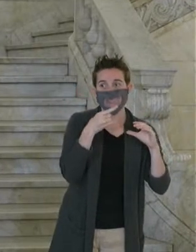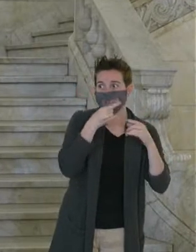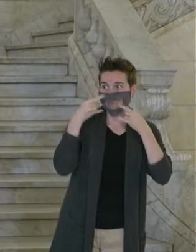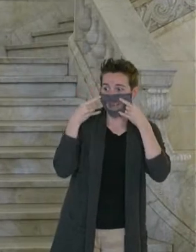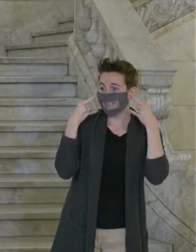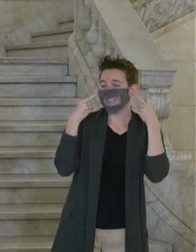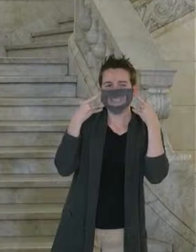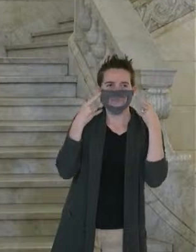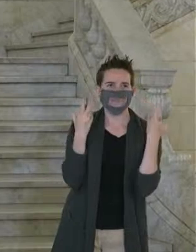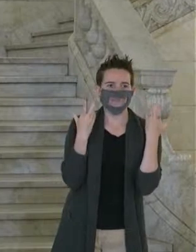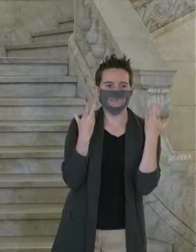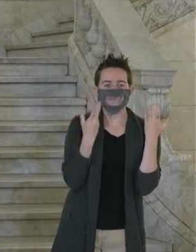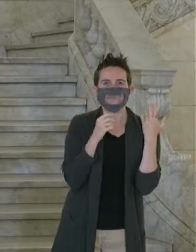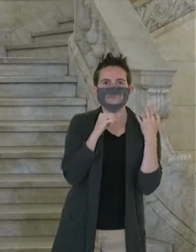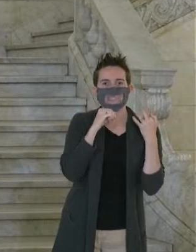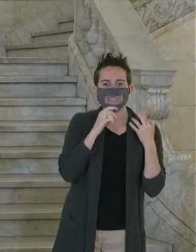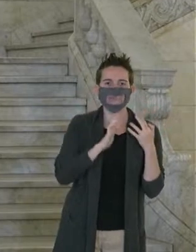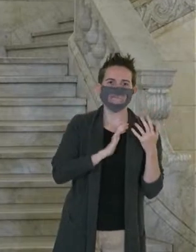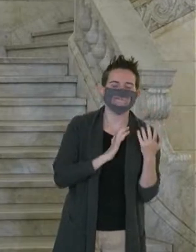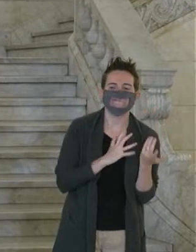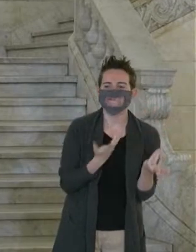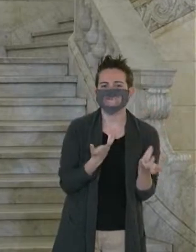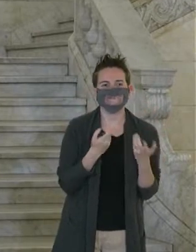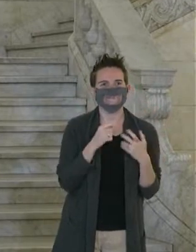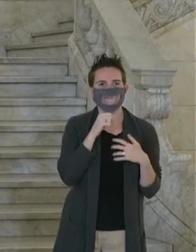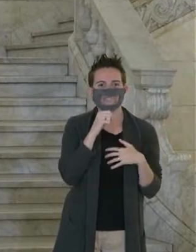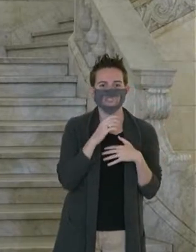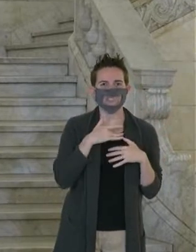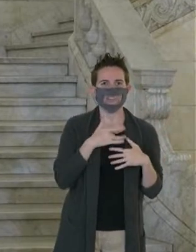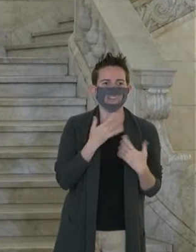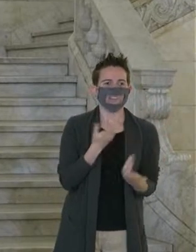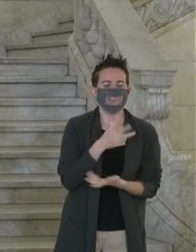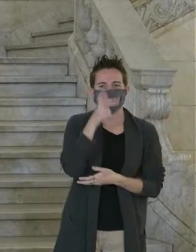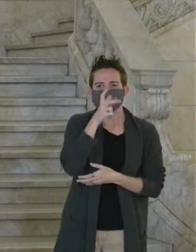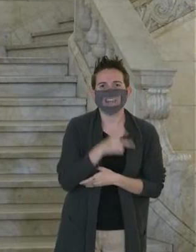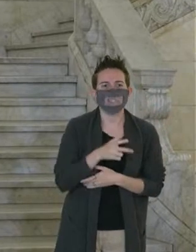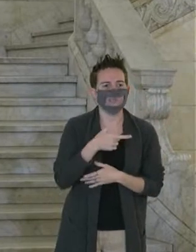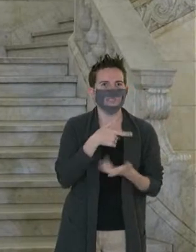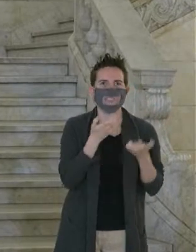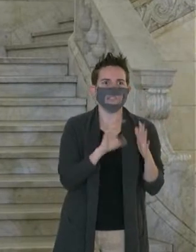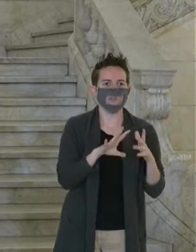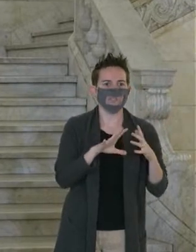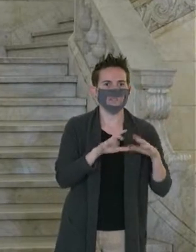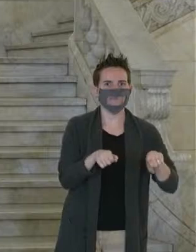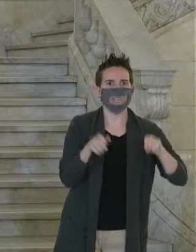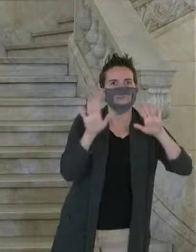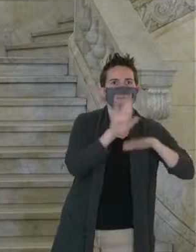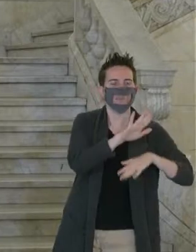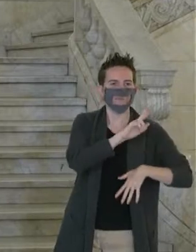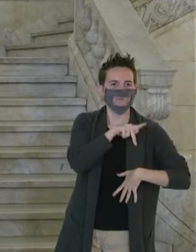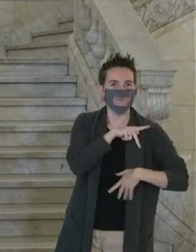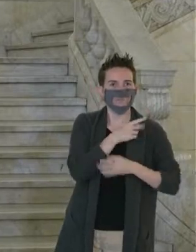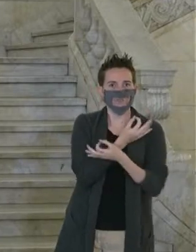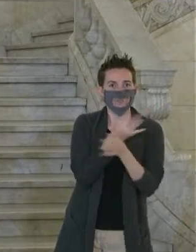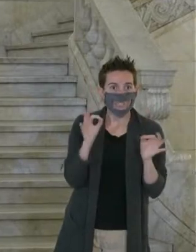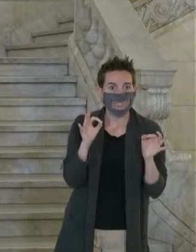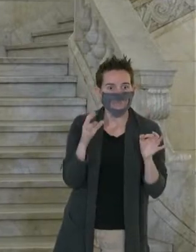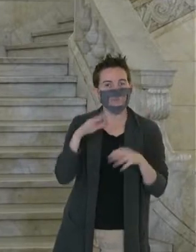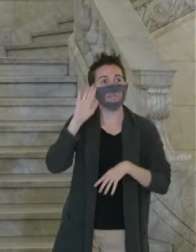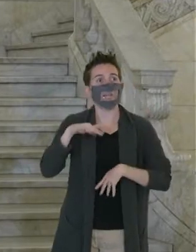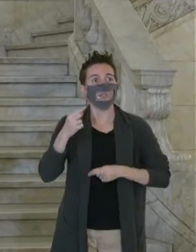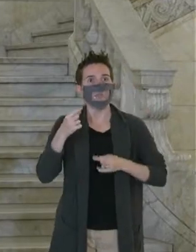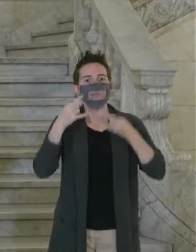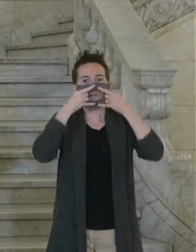wearing was an inconvenience, an impingement on their personal liberties and personal freedoms. But here's what I know. Masks